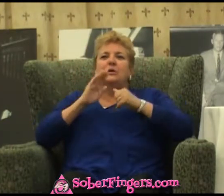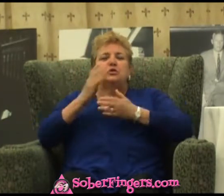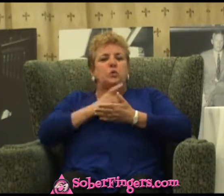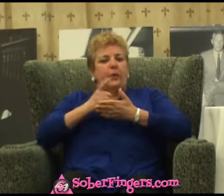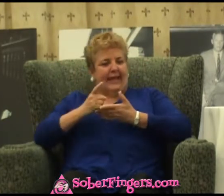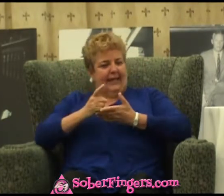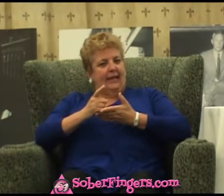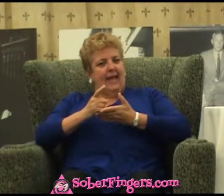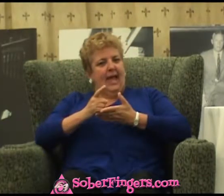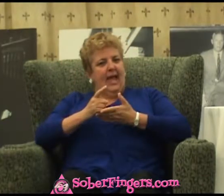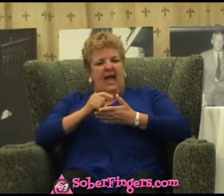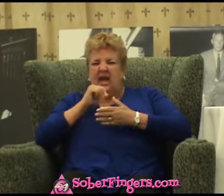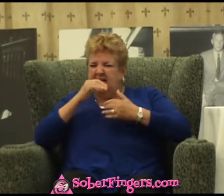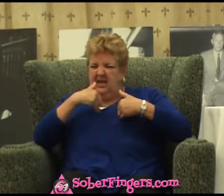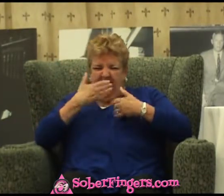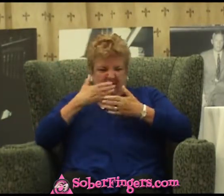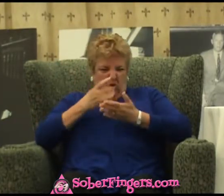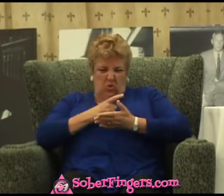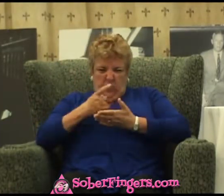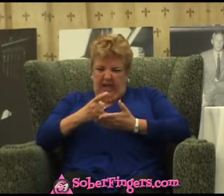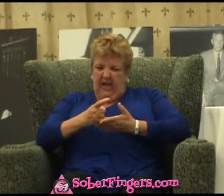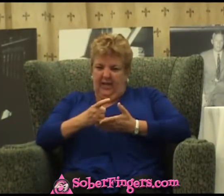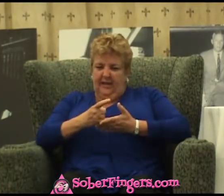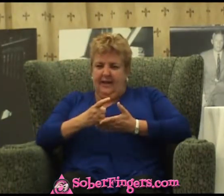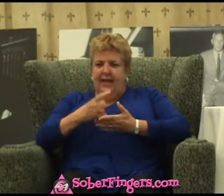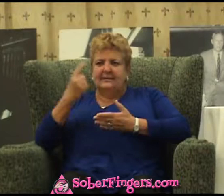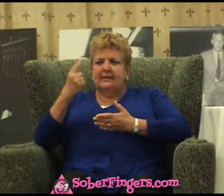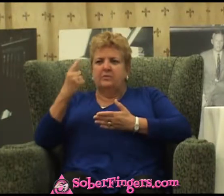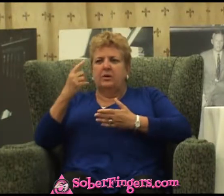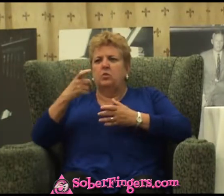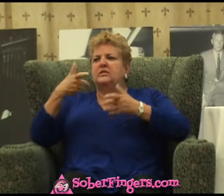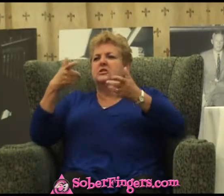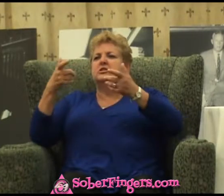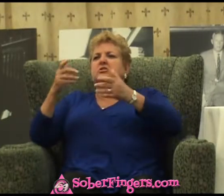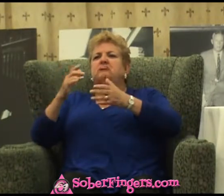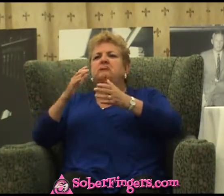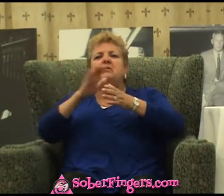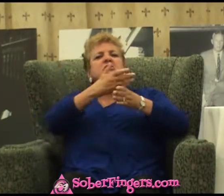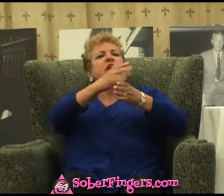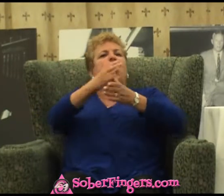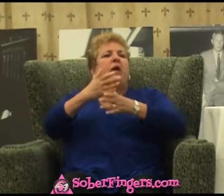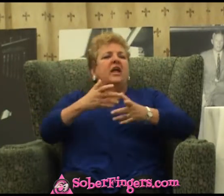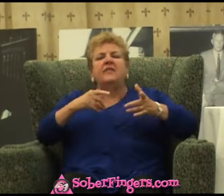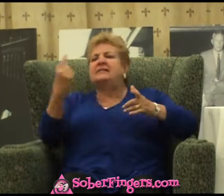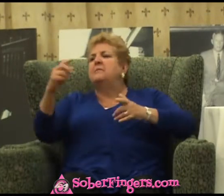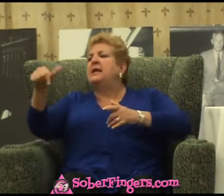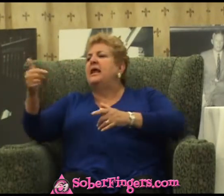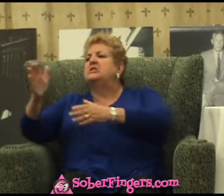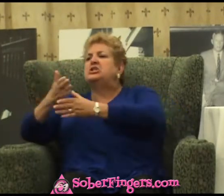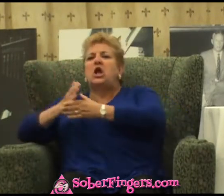and someone shared, and someone else shared, and then it was my turn.